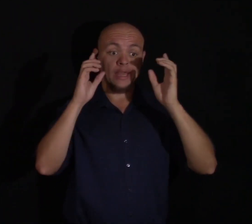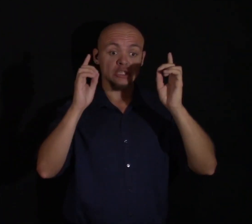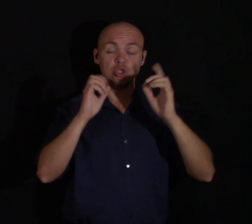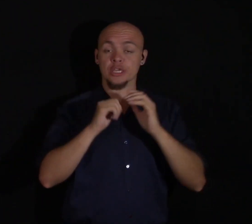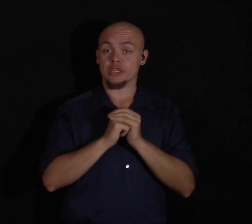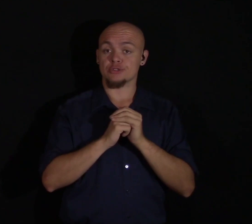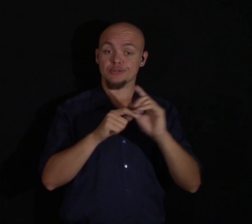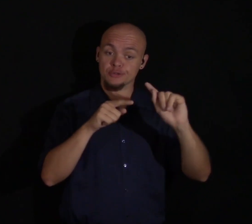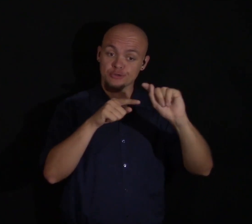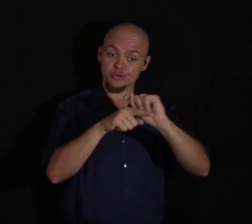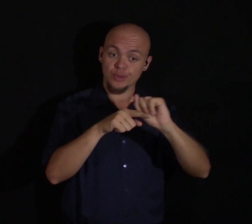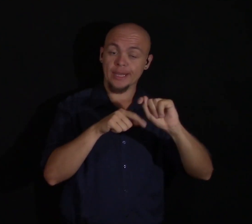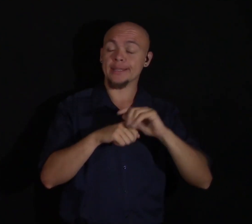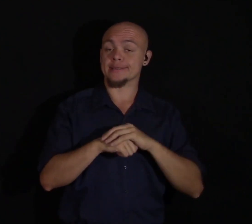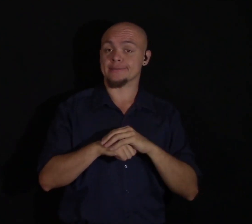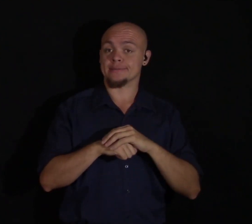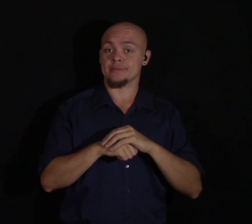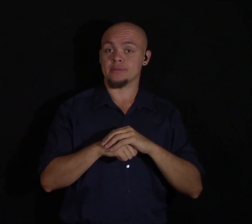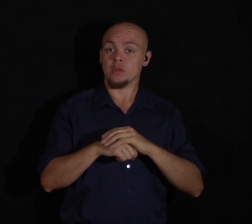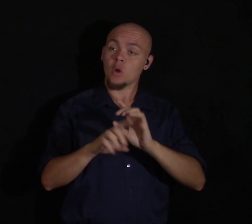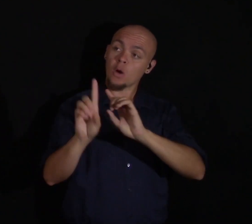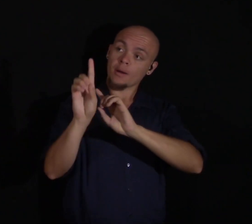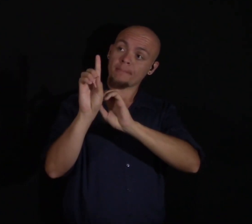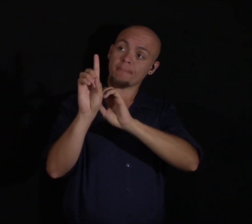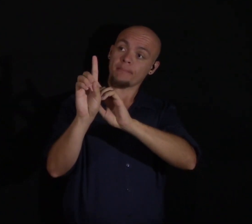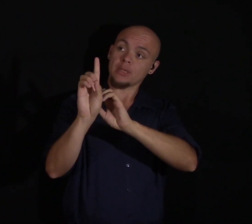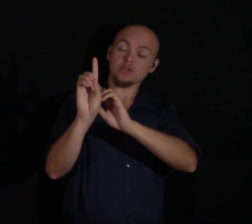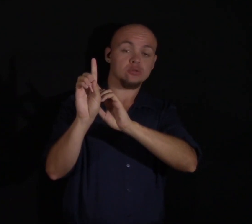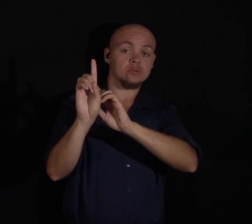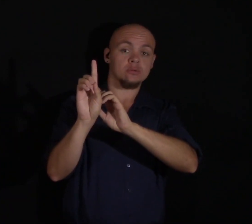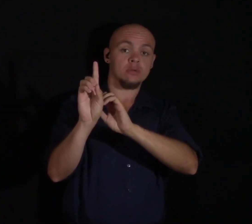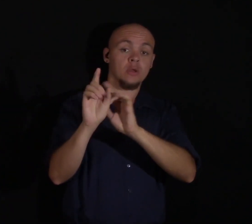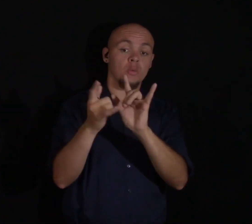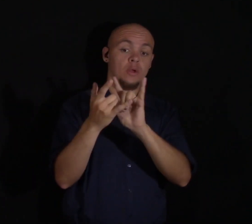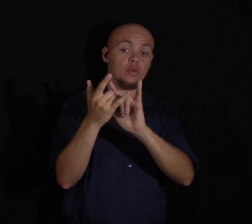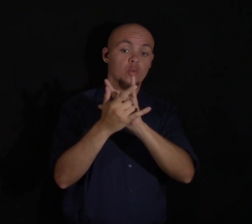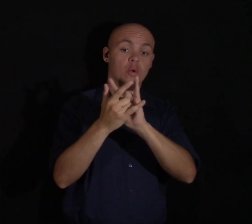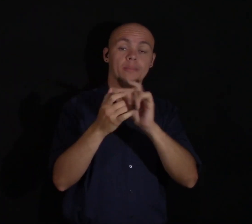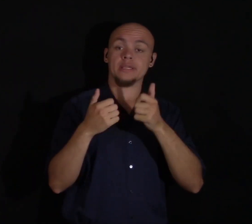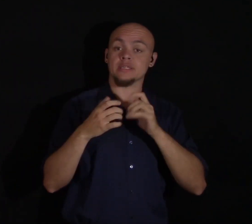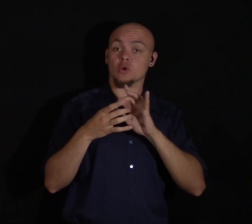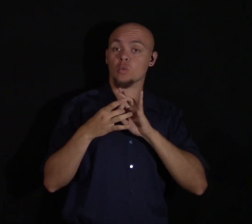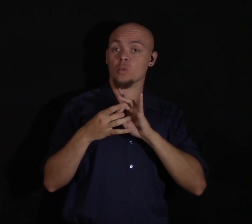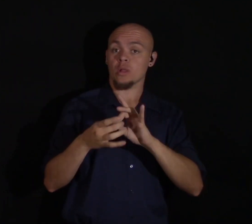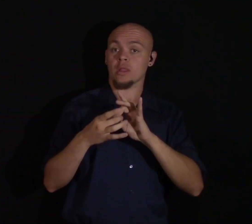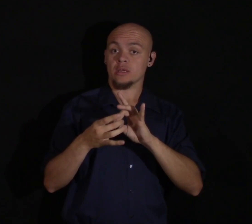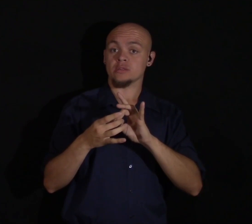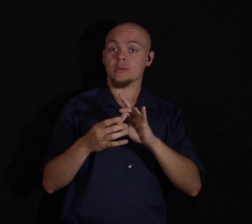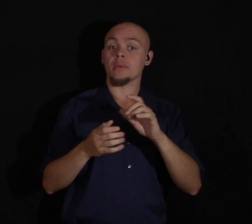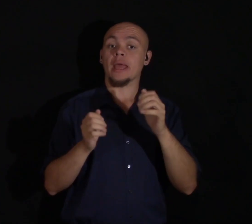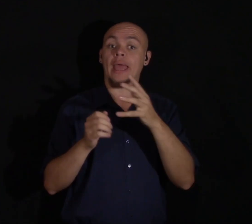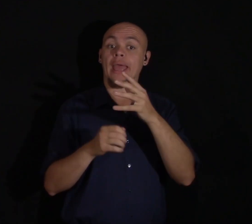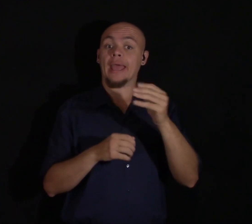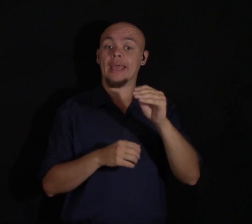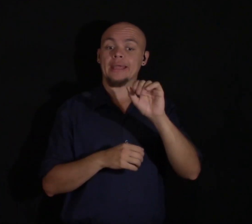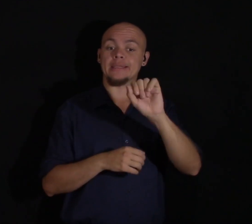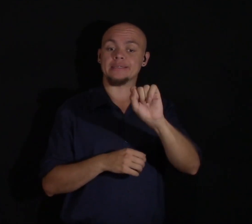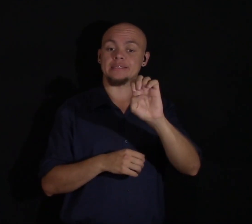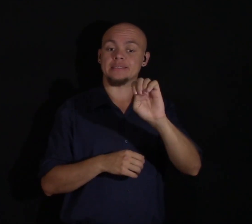education, training, or mentorship in romantic relationships and sex?